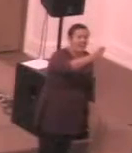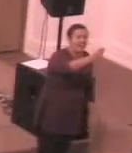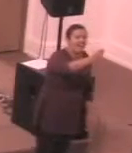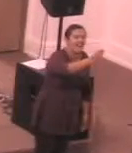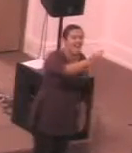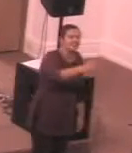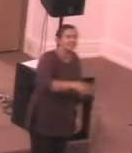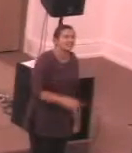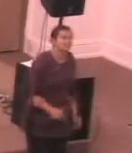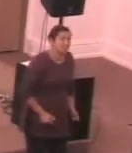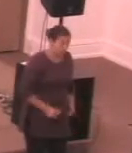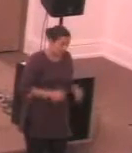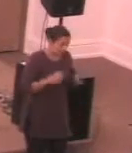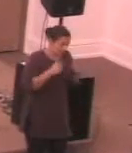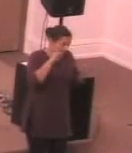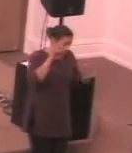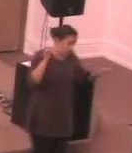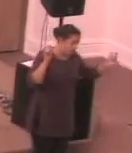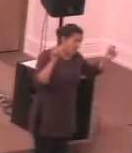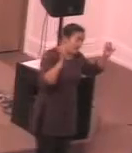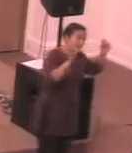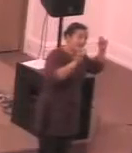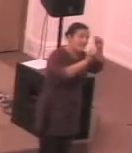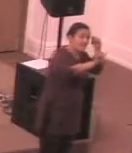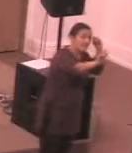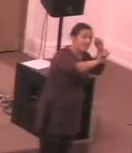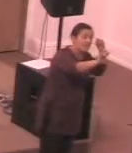Invisible God. Again, eternal, immortal, invisible.